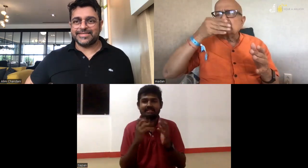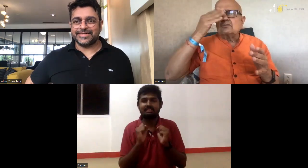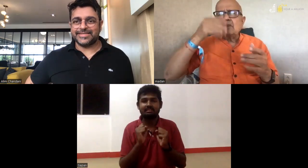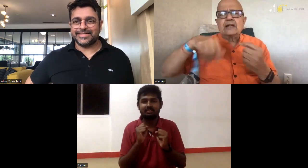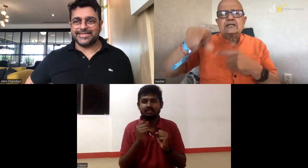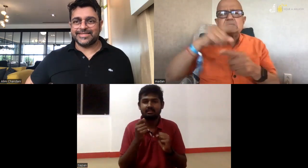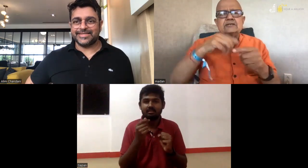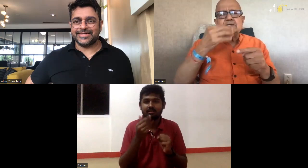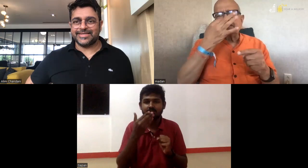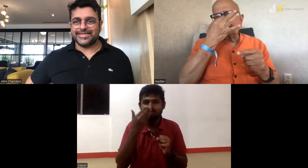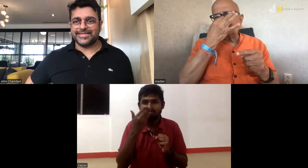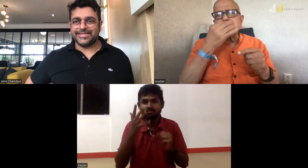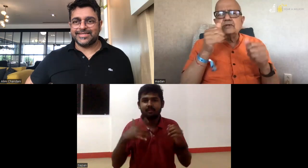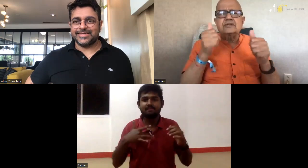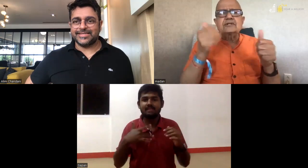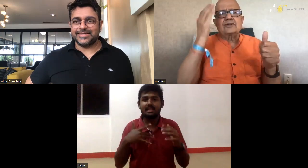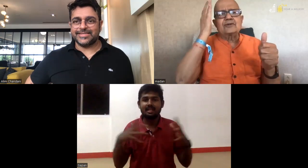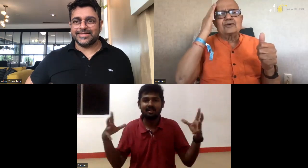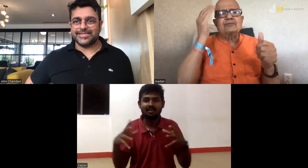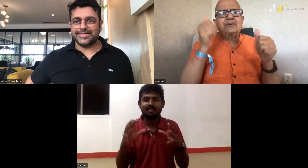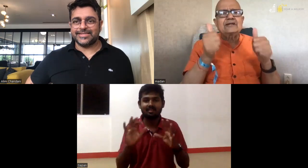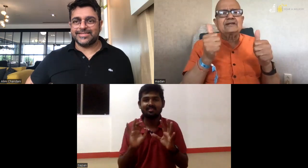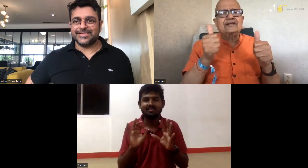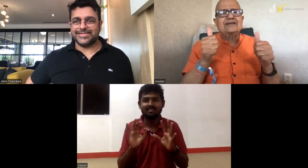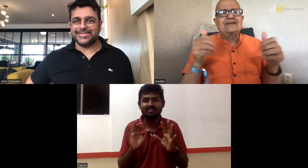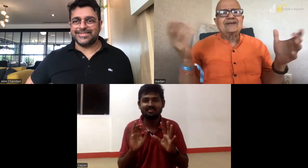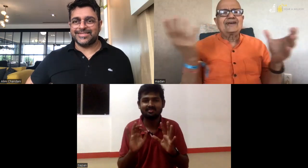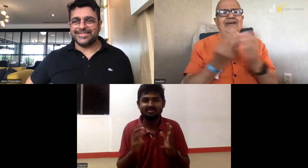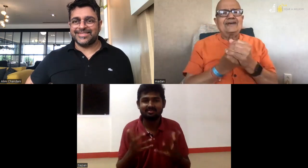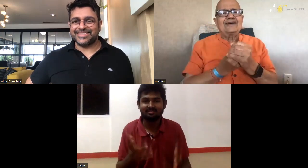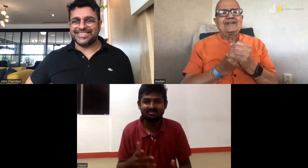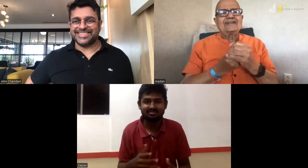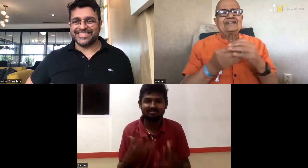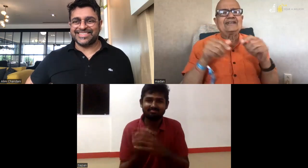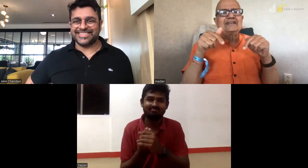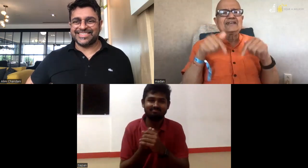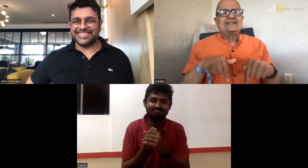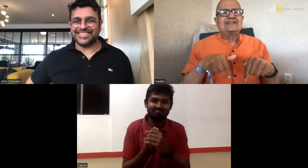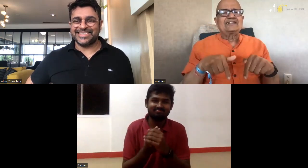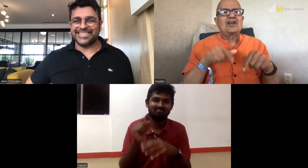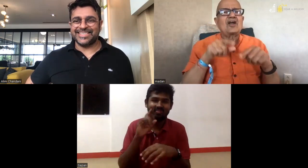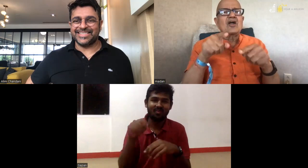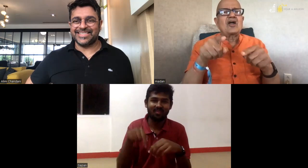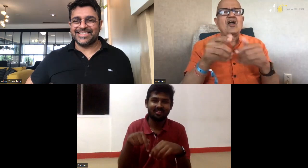together, and they can see what they can do, right? So we have